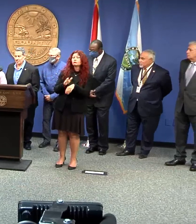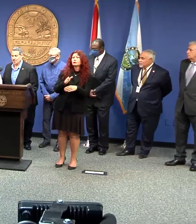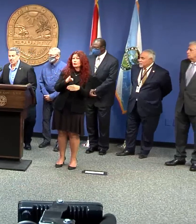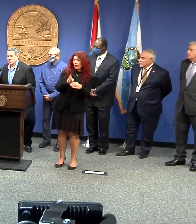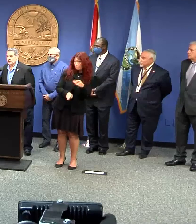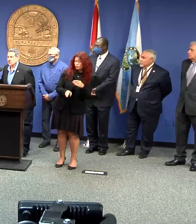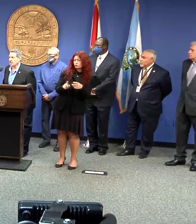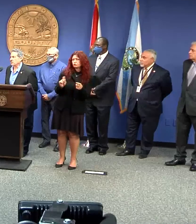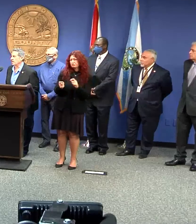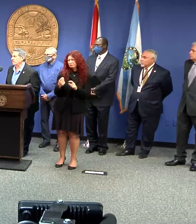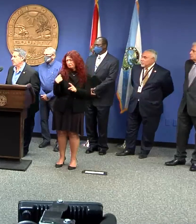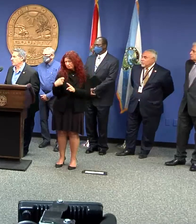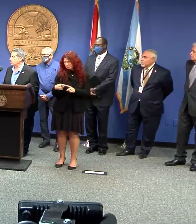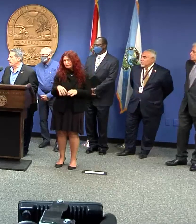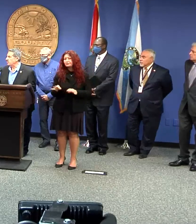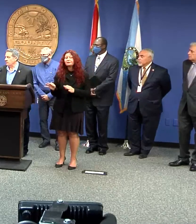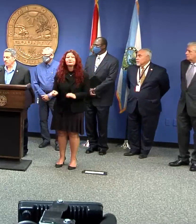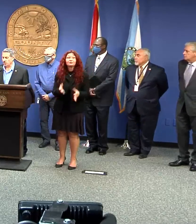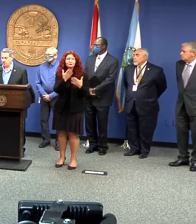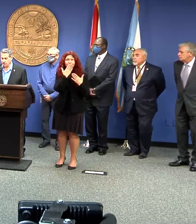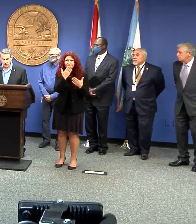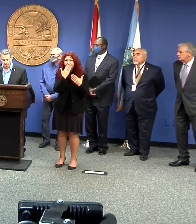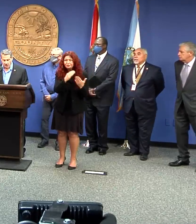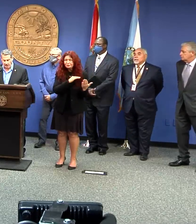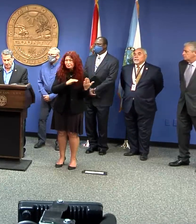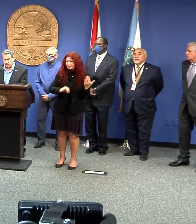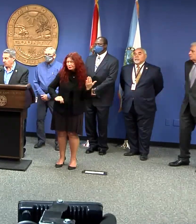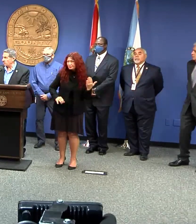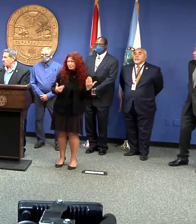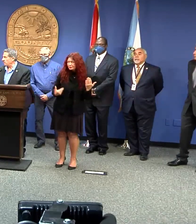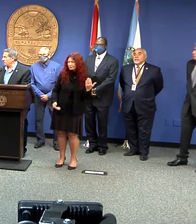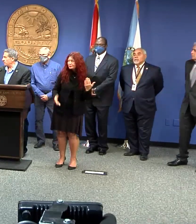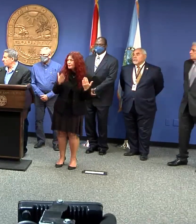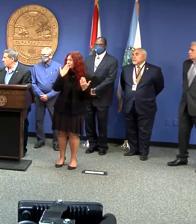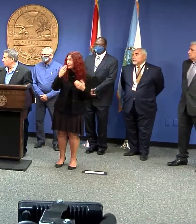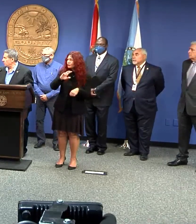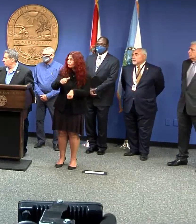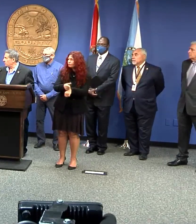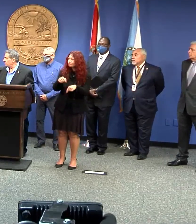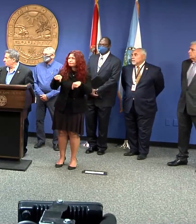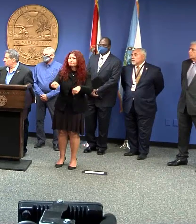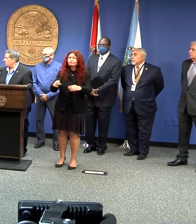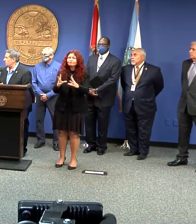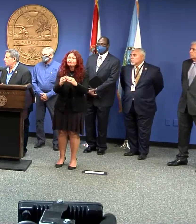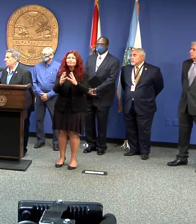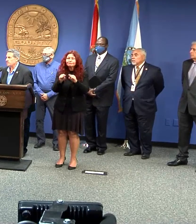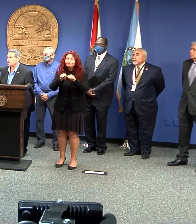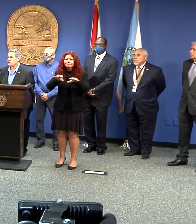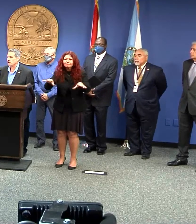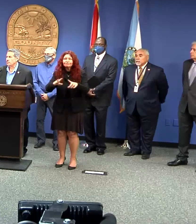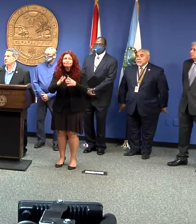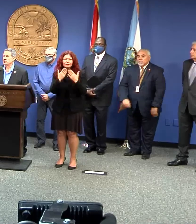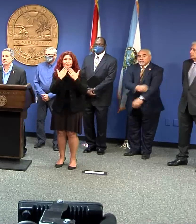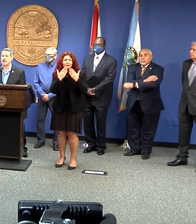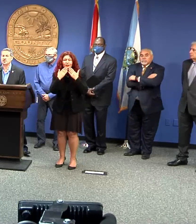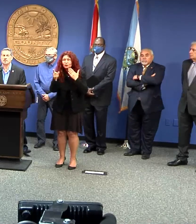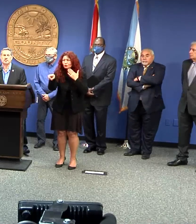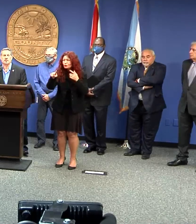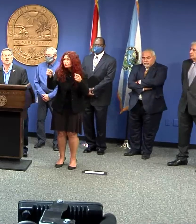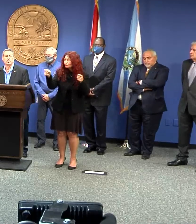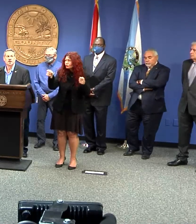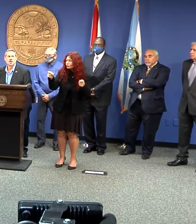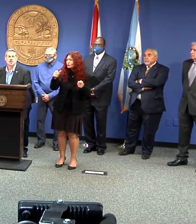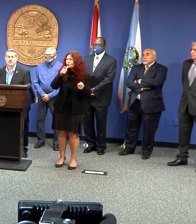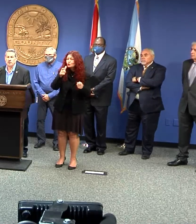remarks. Thank you, Madam Mayor, and thank you for having this press conference, and thank you for the administration and especially our emergency